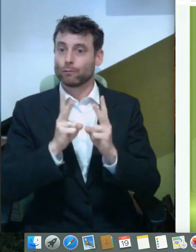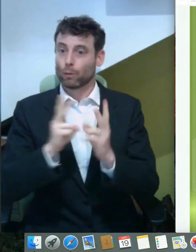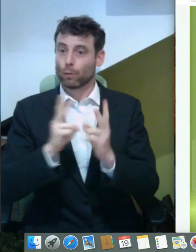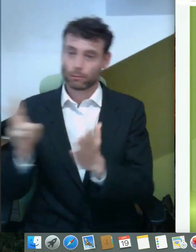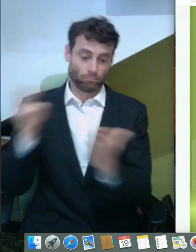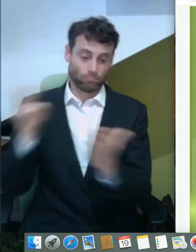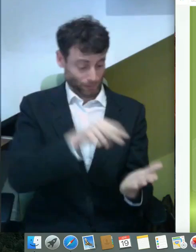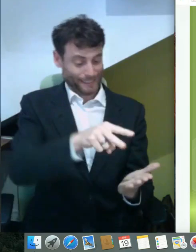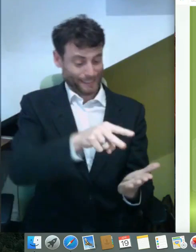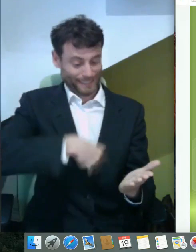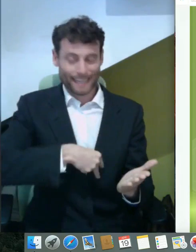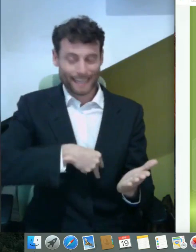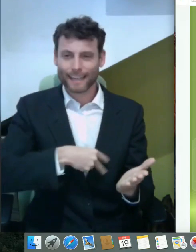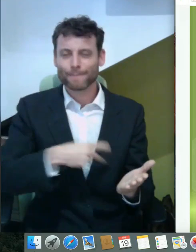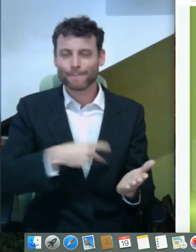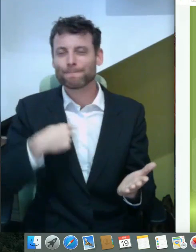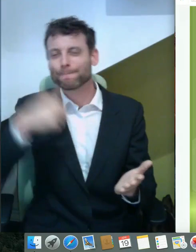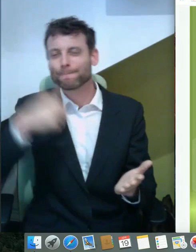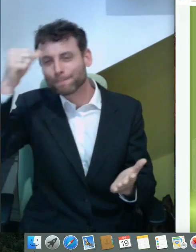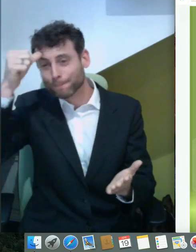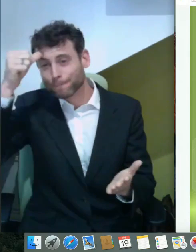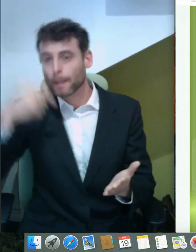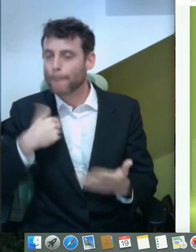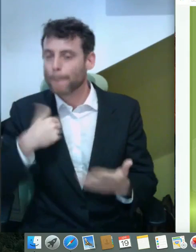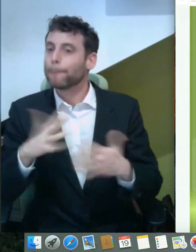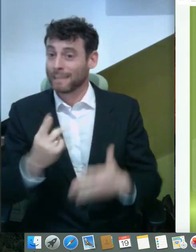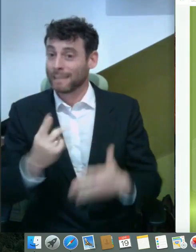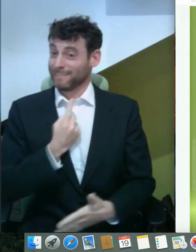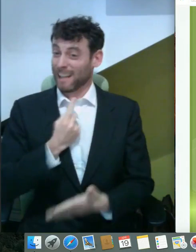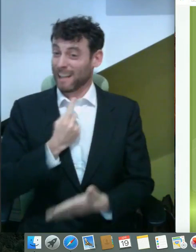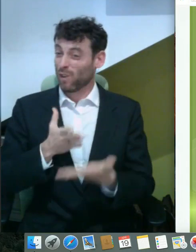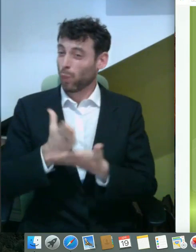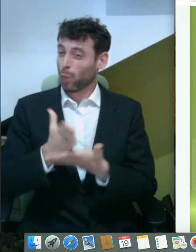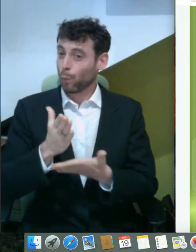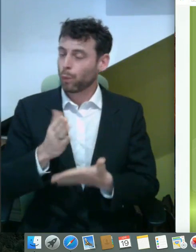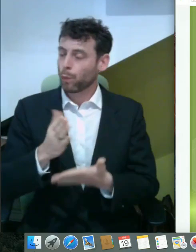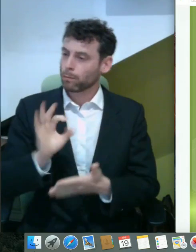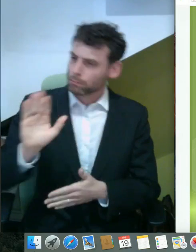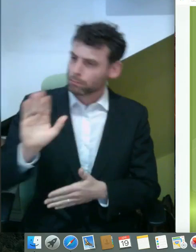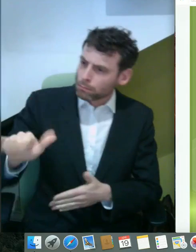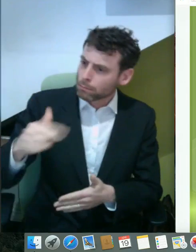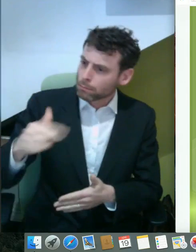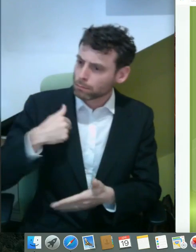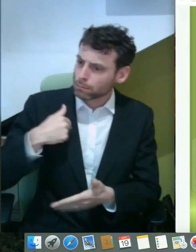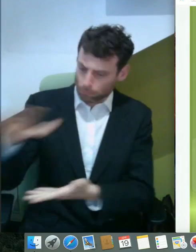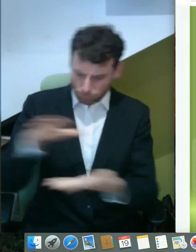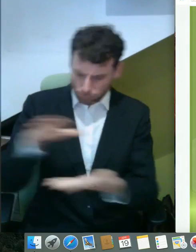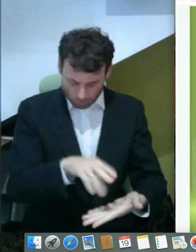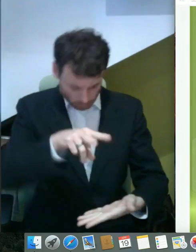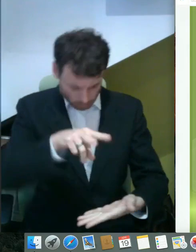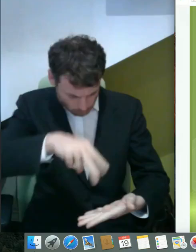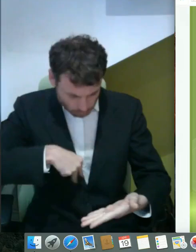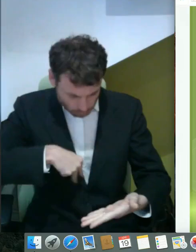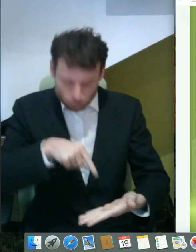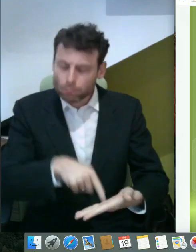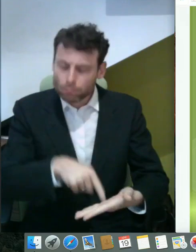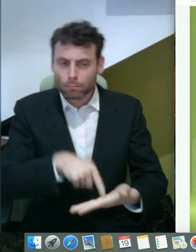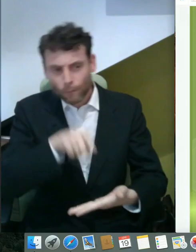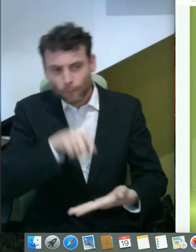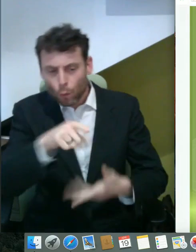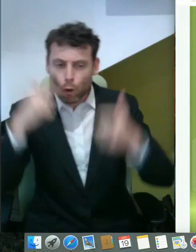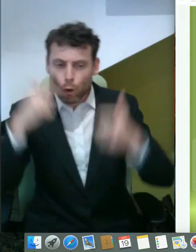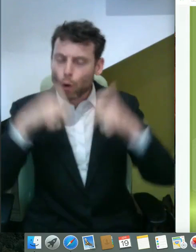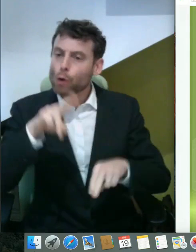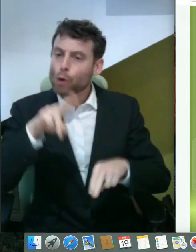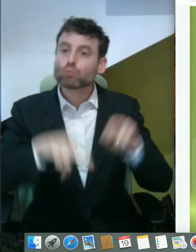I'm sure, so I certainly have come up against resistance in cases where I have asked